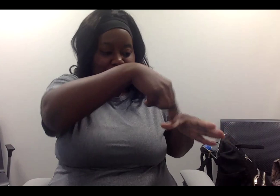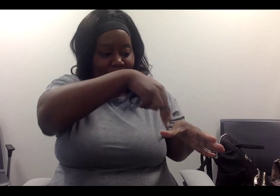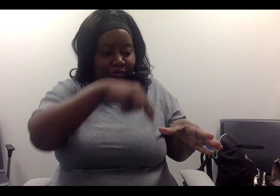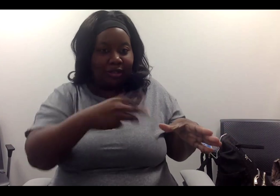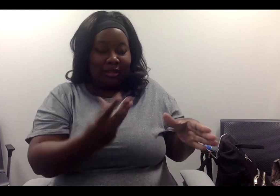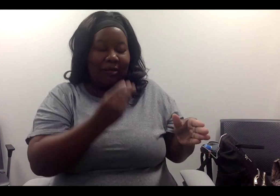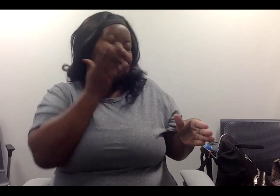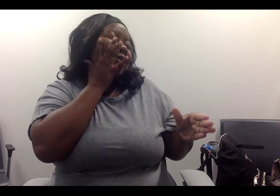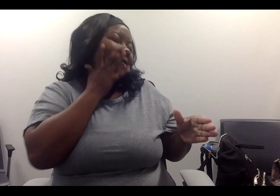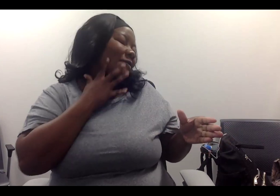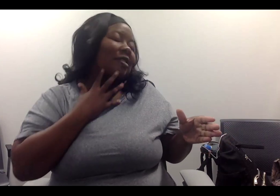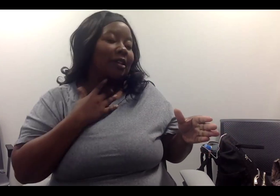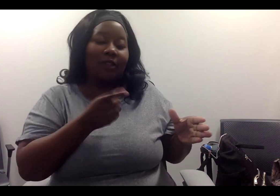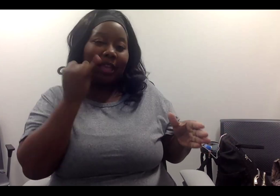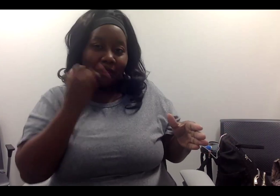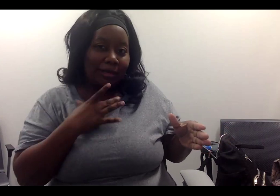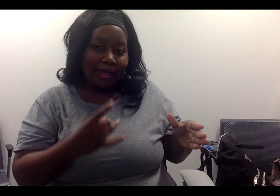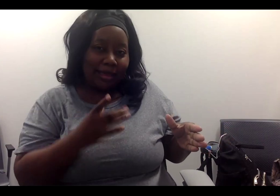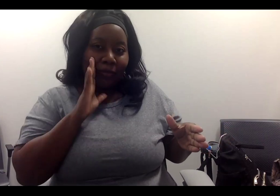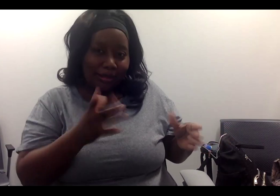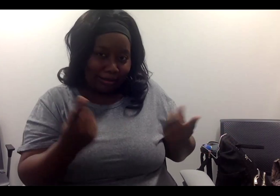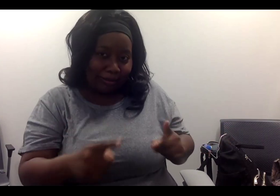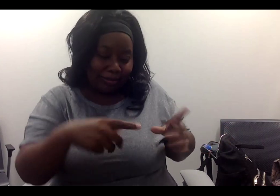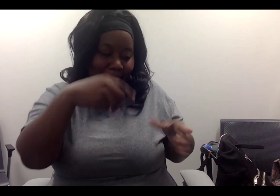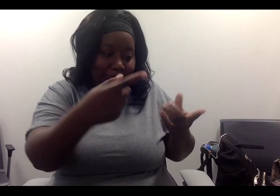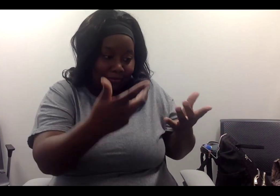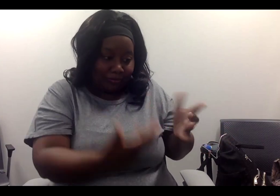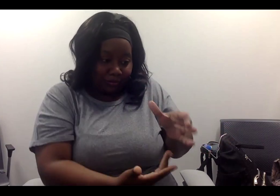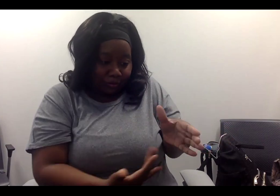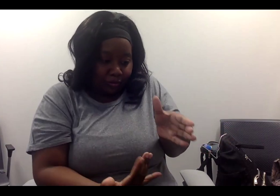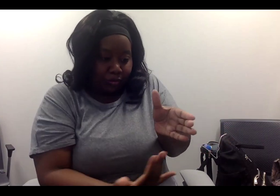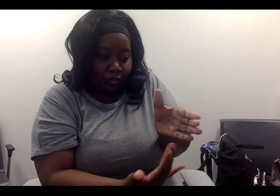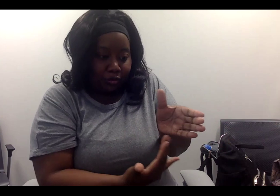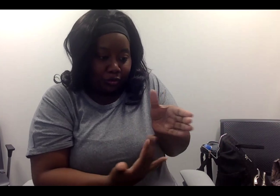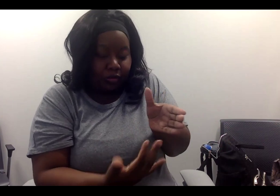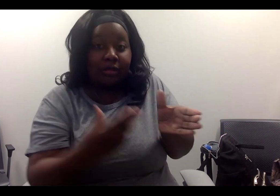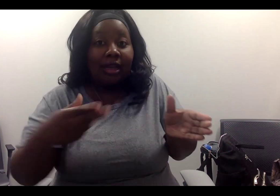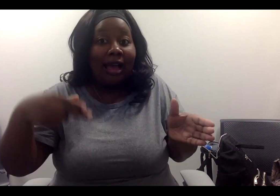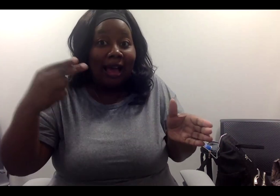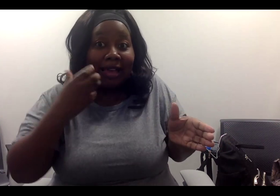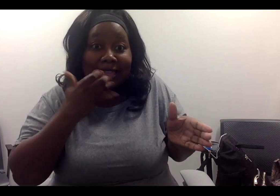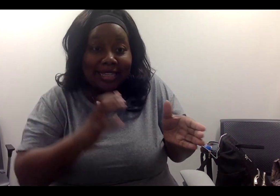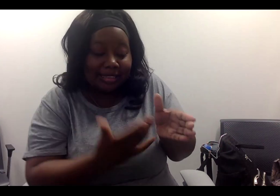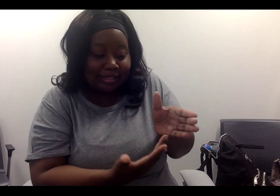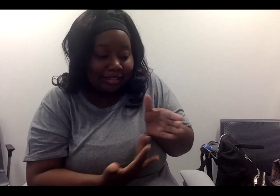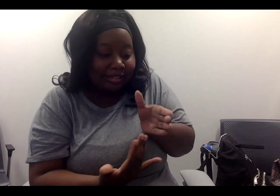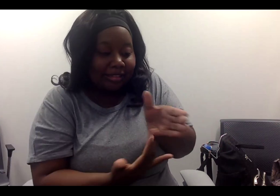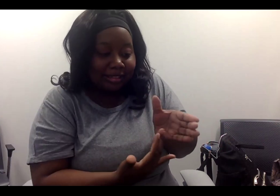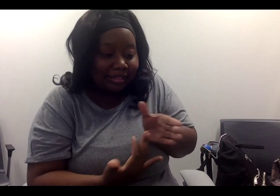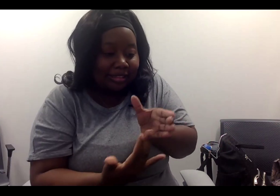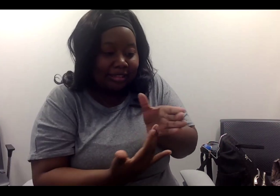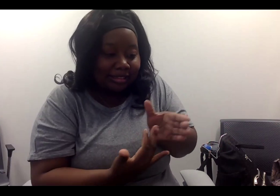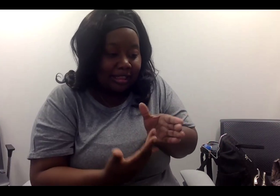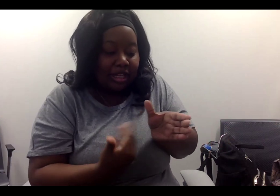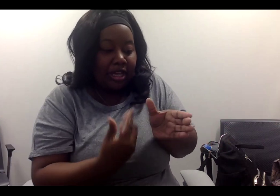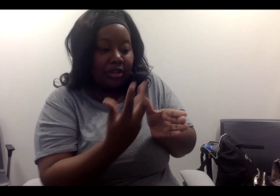not recommended. But anyway, once everything is submerged, we will bring that to a simmer on high heat, at which point we can reduce our heat to